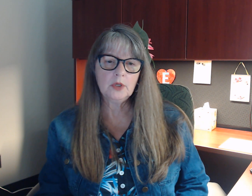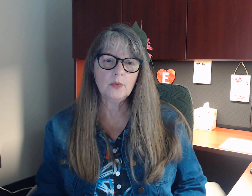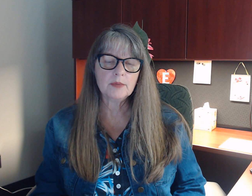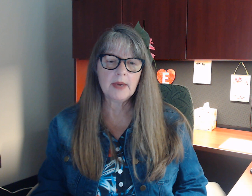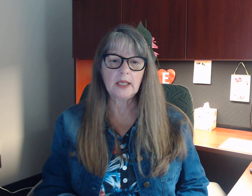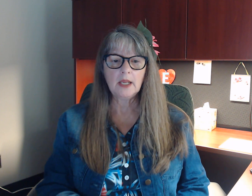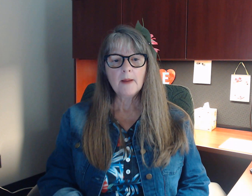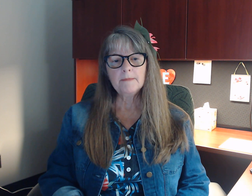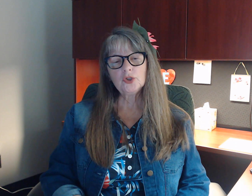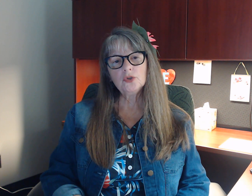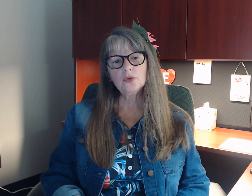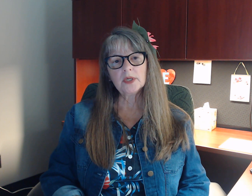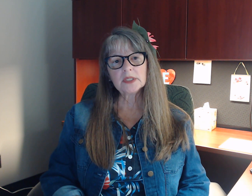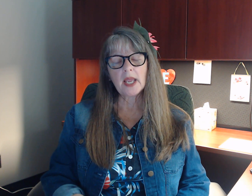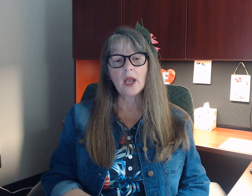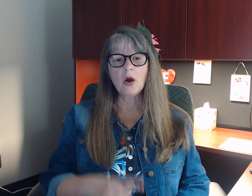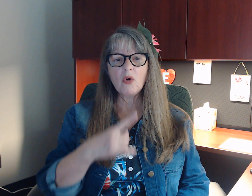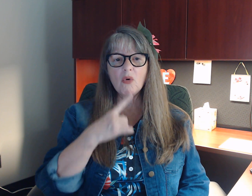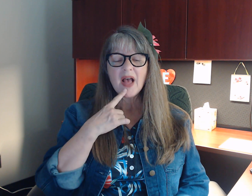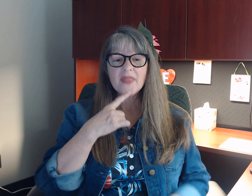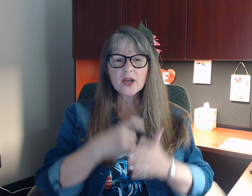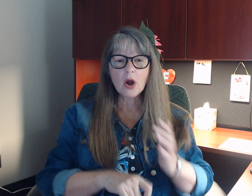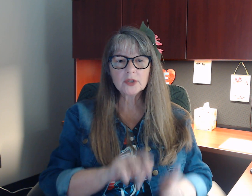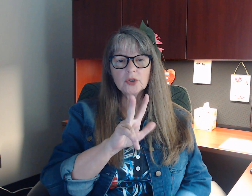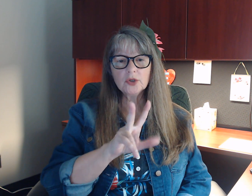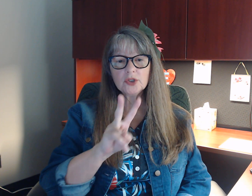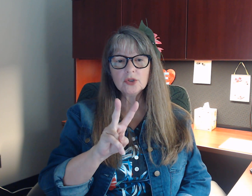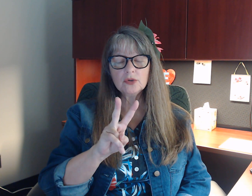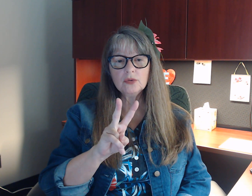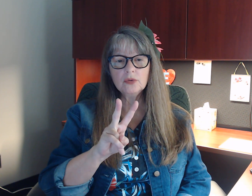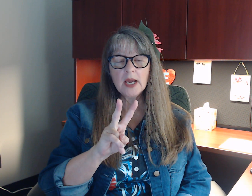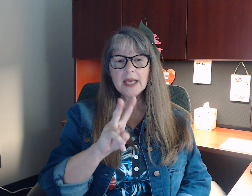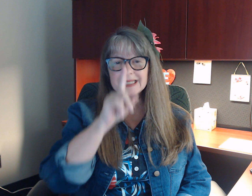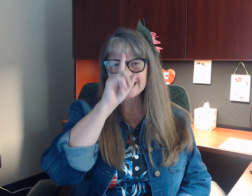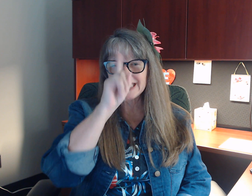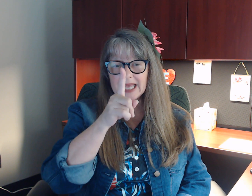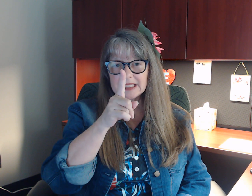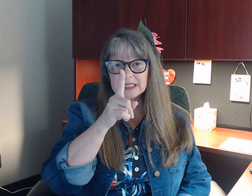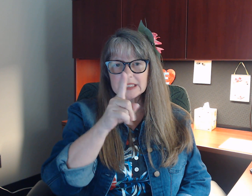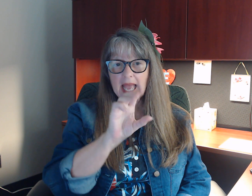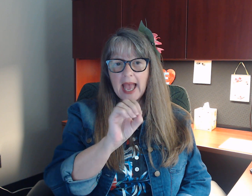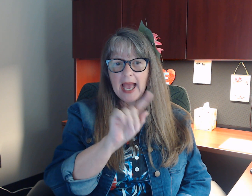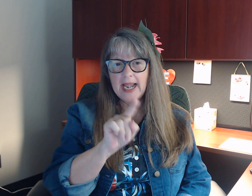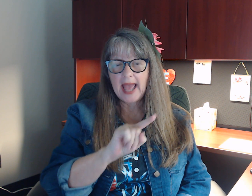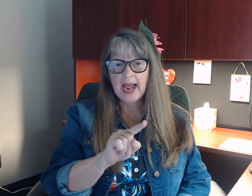with money. But you do want to say, oh, that costs 32 cents an